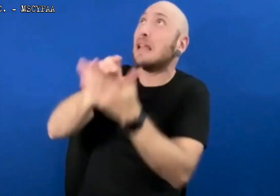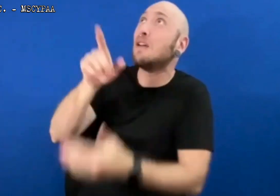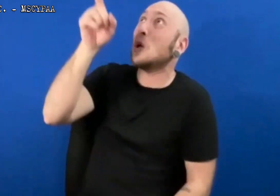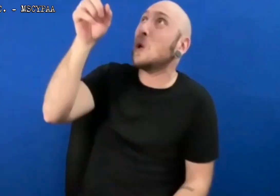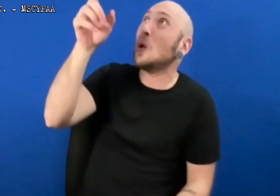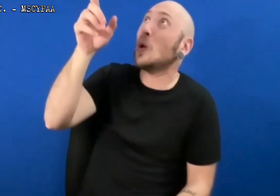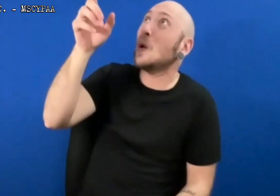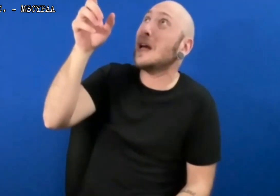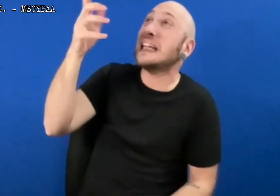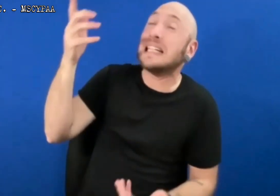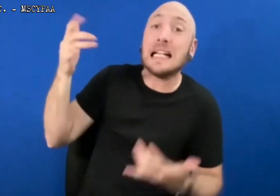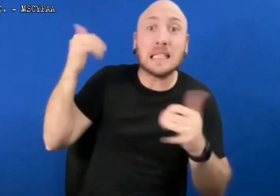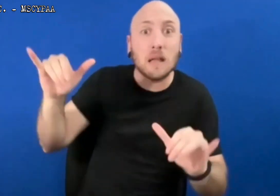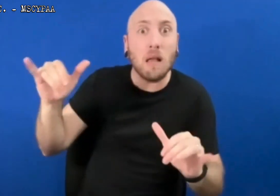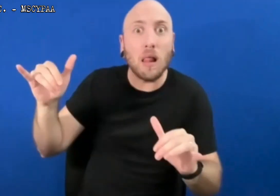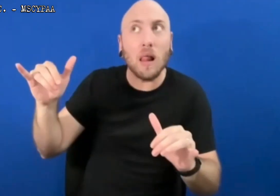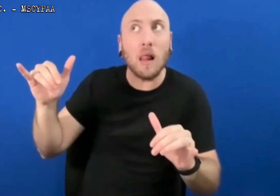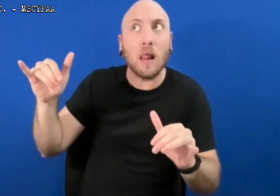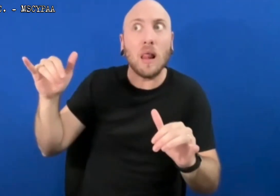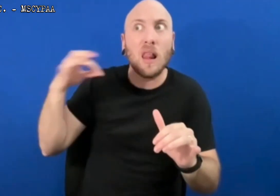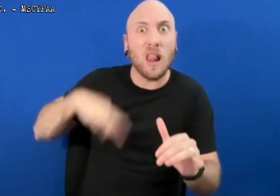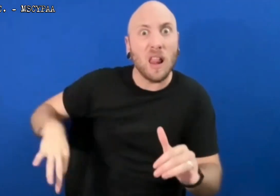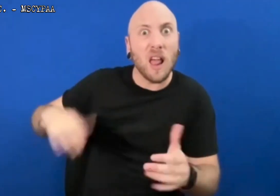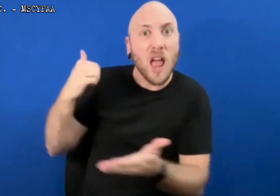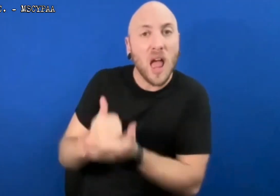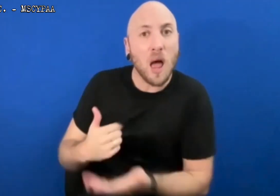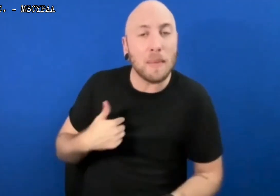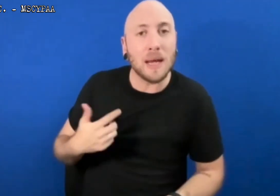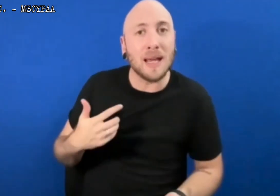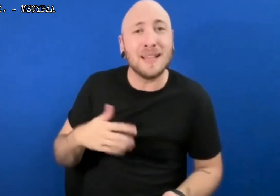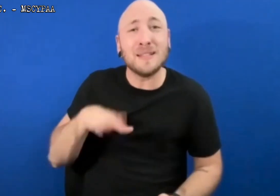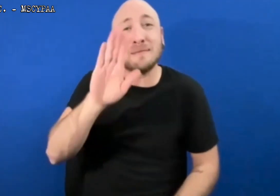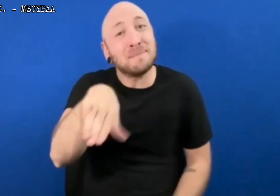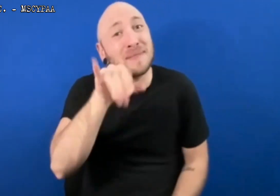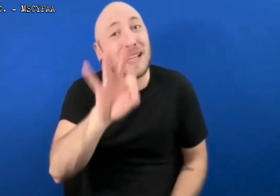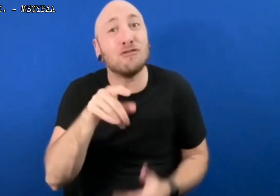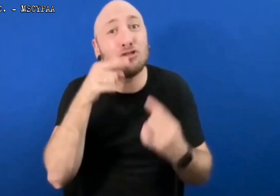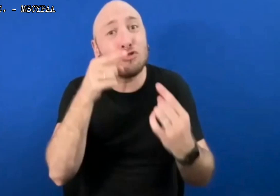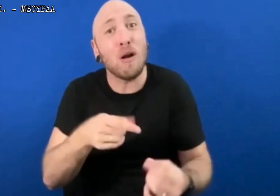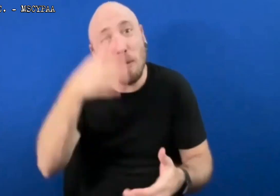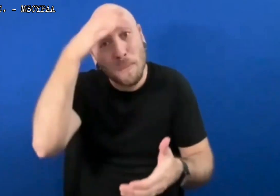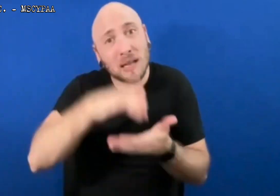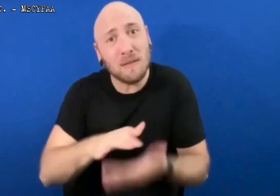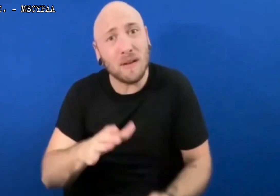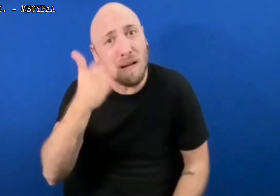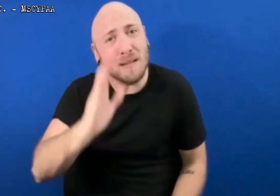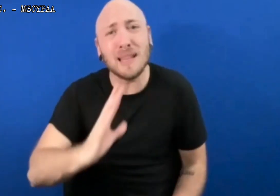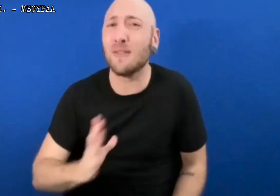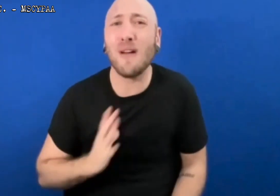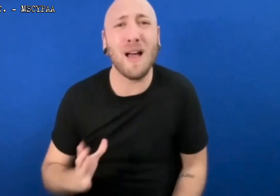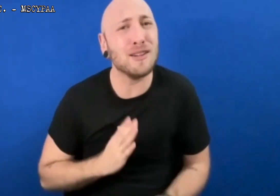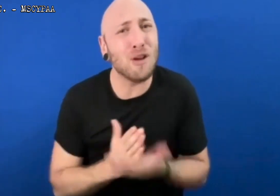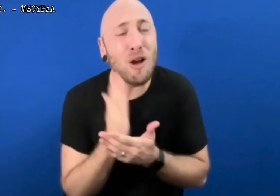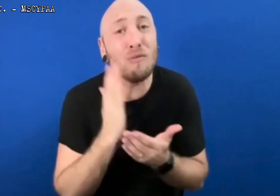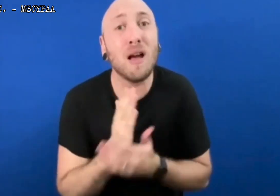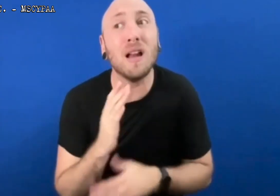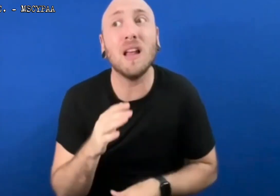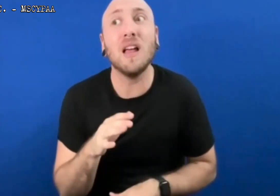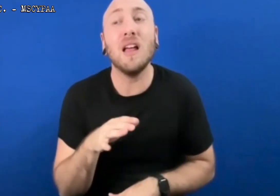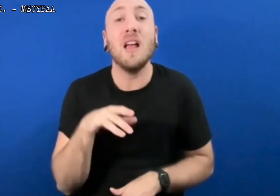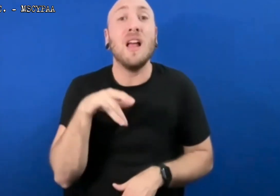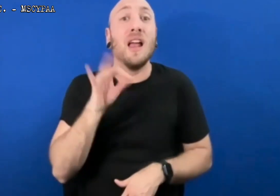couldn't deny. And if you're struggling with that, like that's okay. The way I look at it is like, if I get to the end and it was all